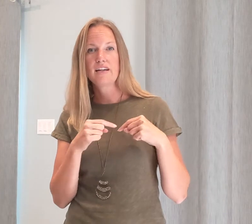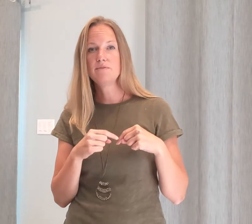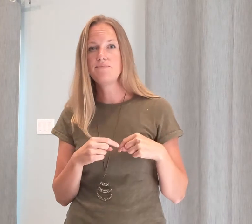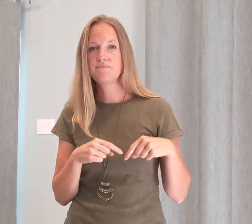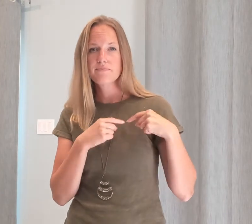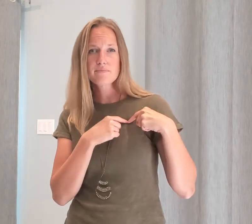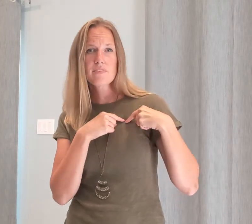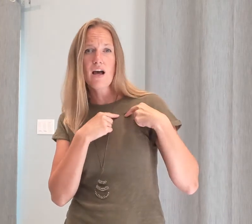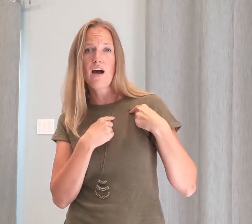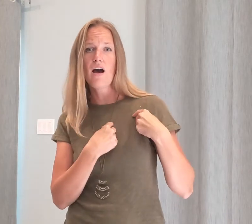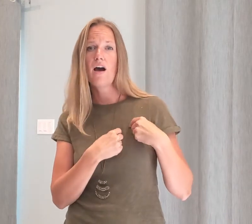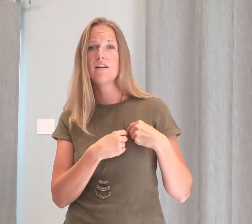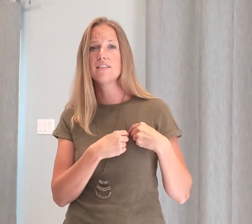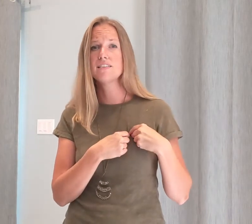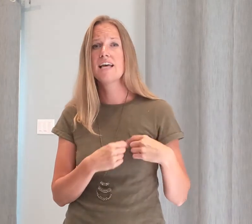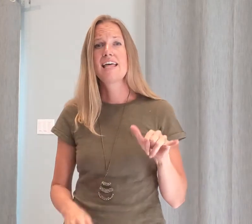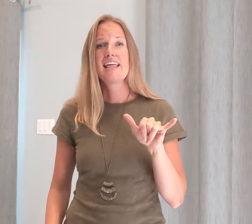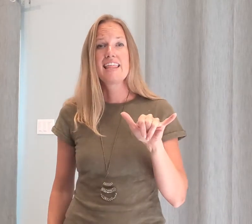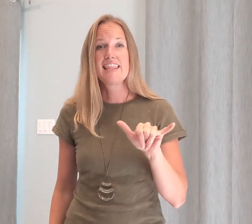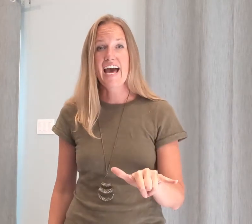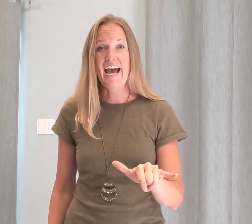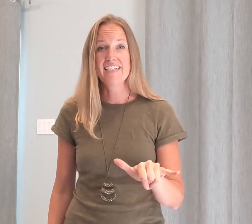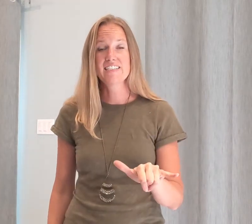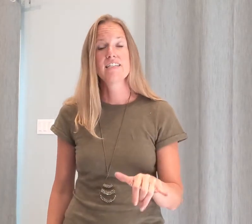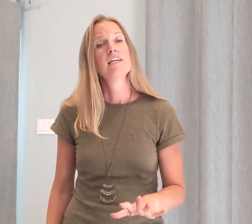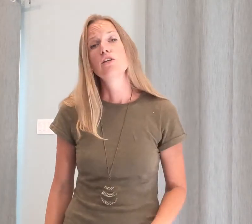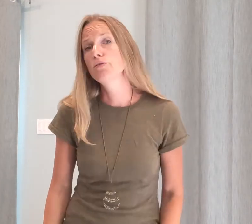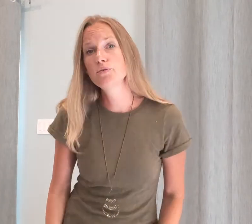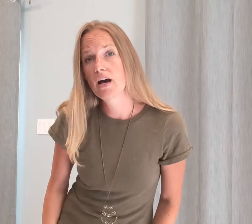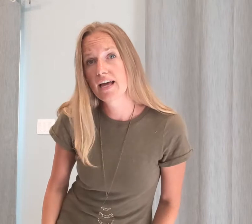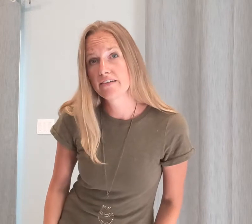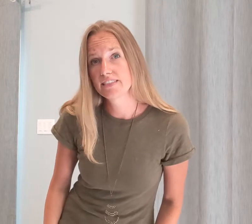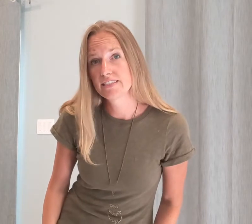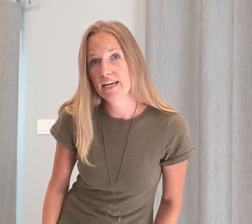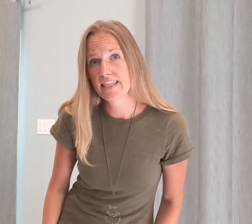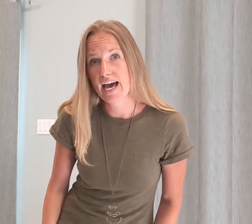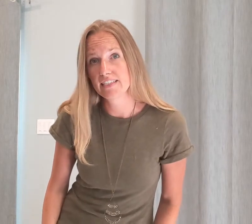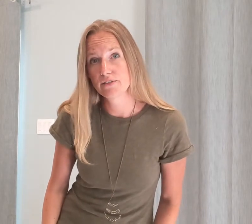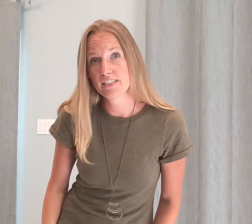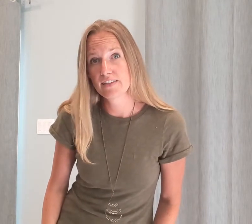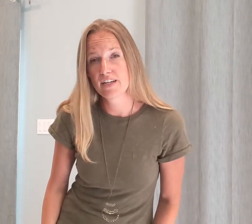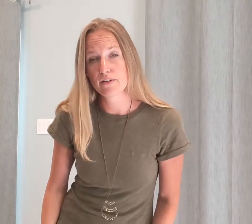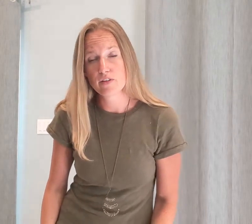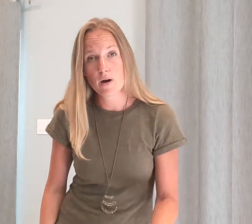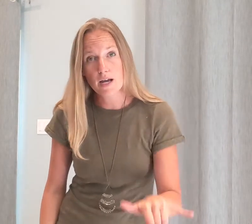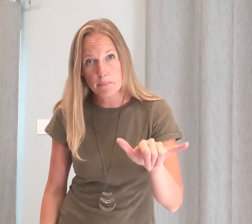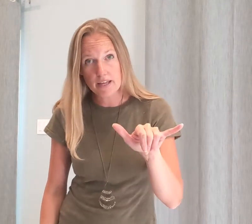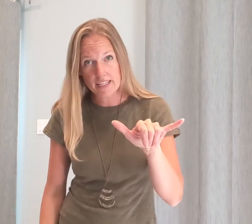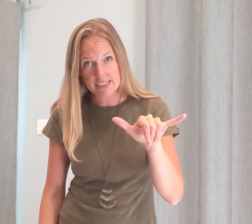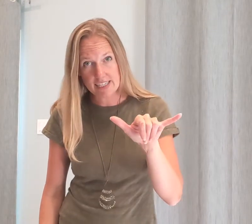there. A heart that. You do not have to sign that. You can leave it out if you want, but it's like